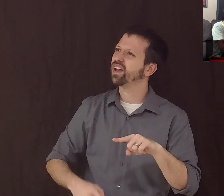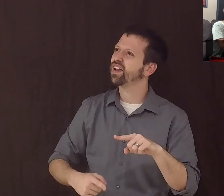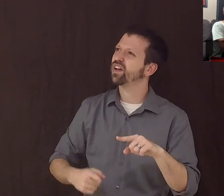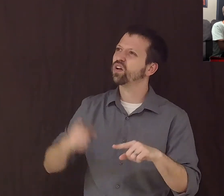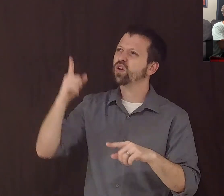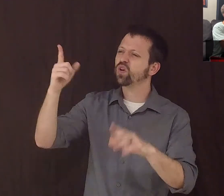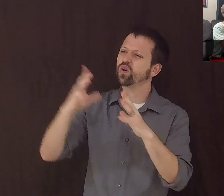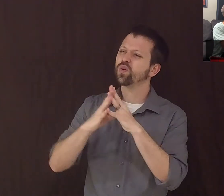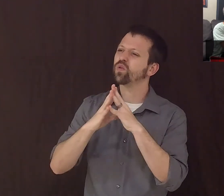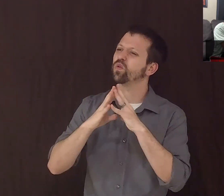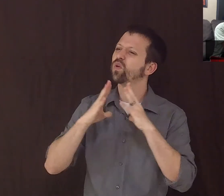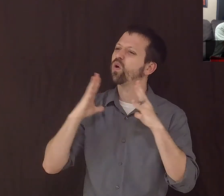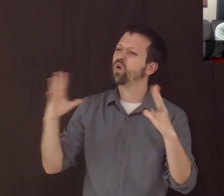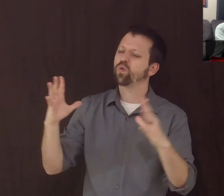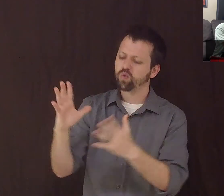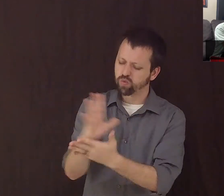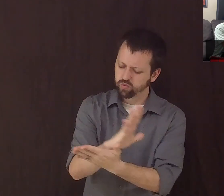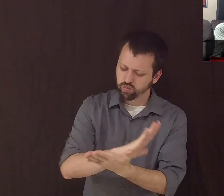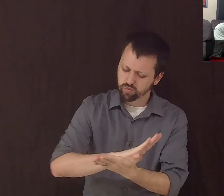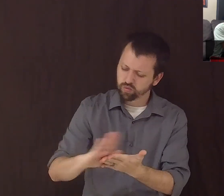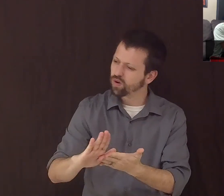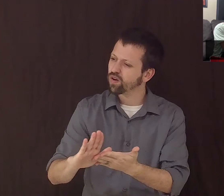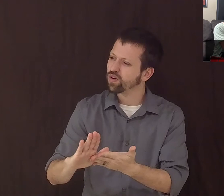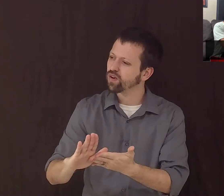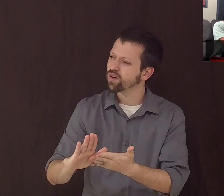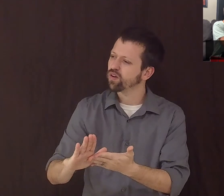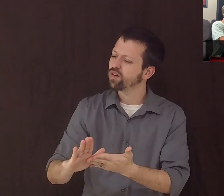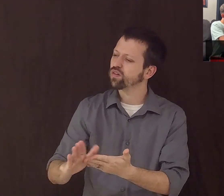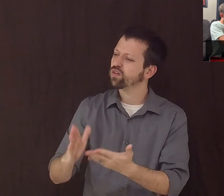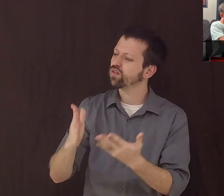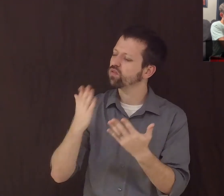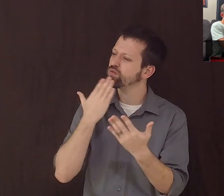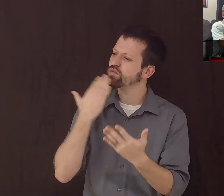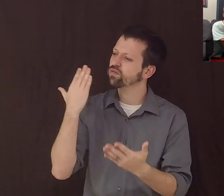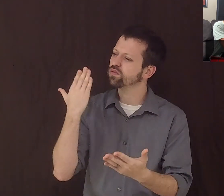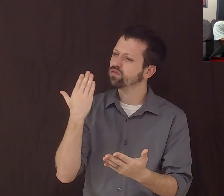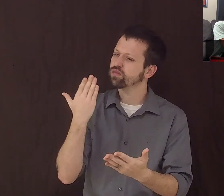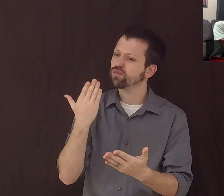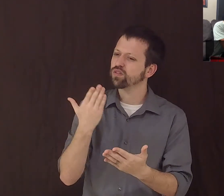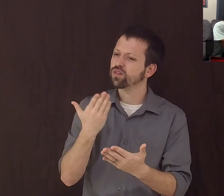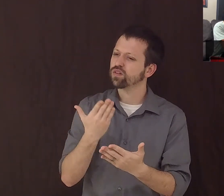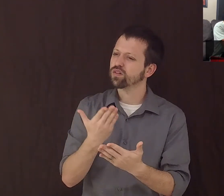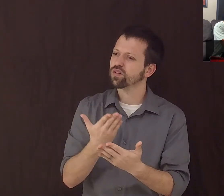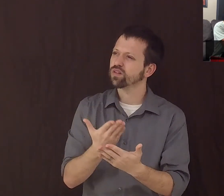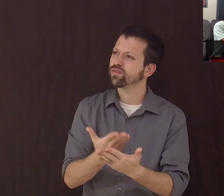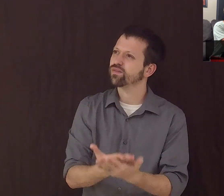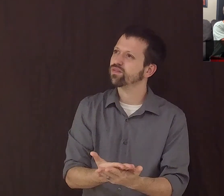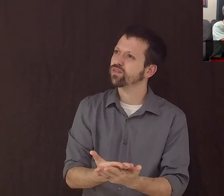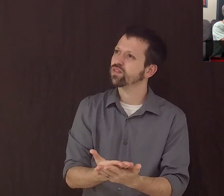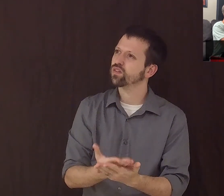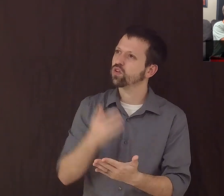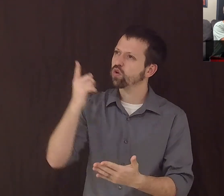for your kindness, for your tenderness, for